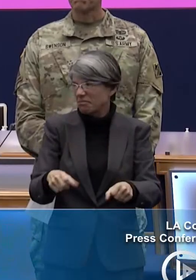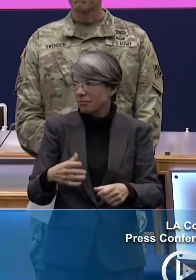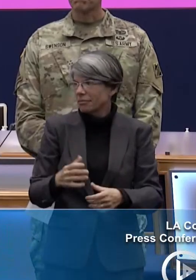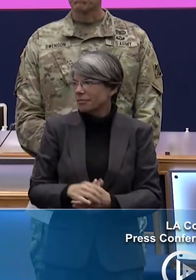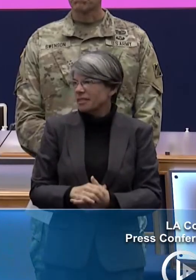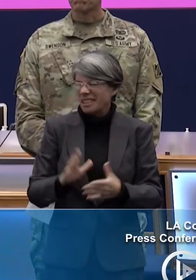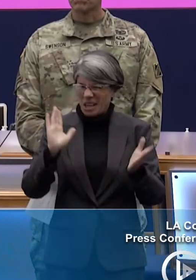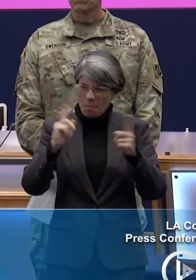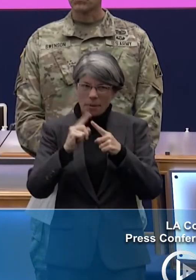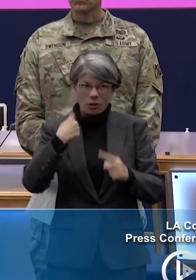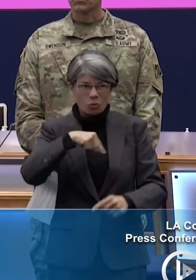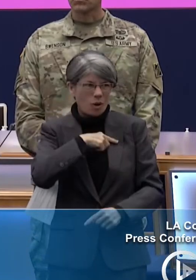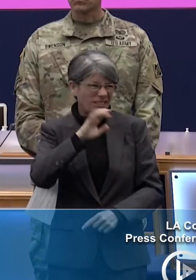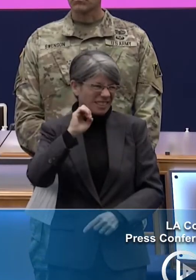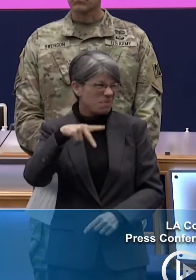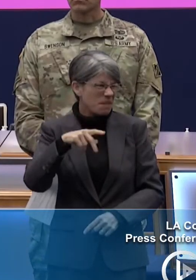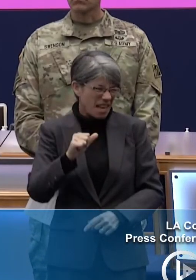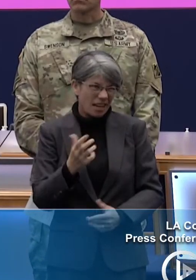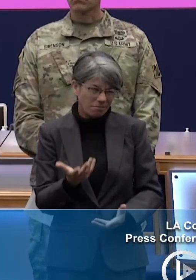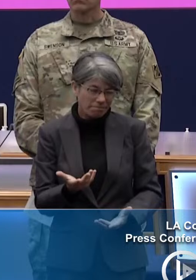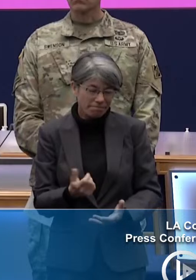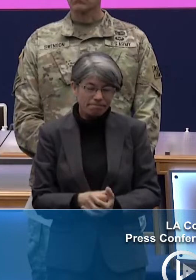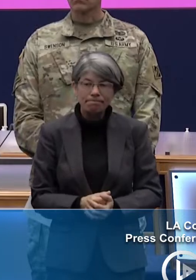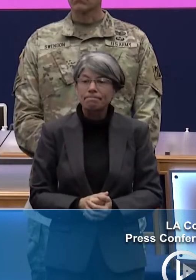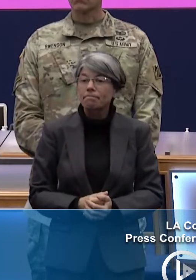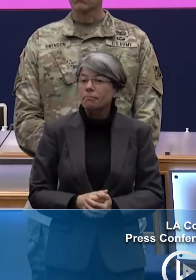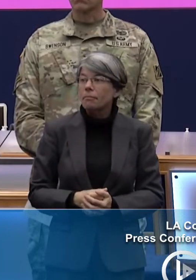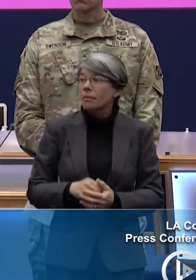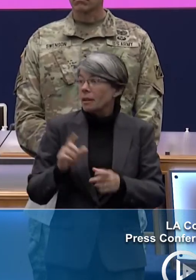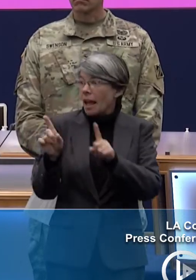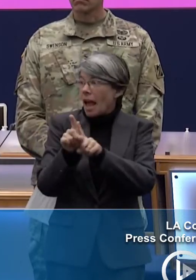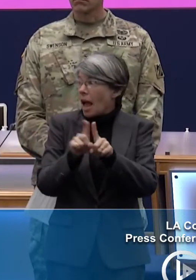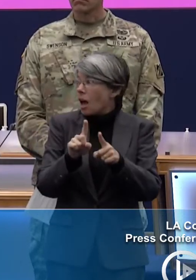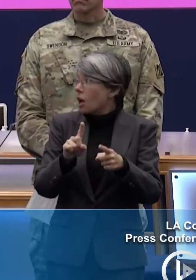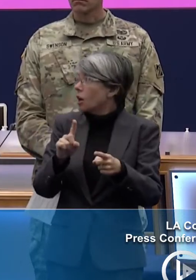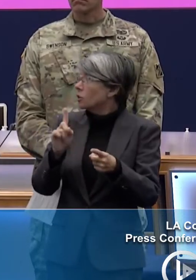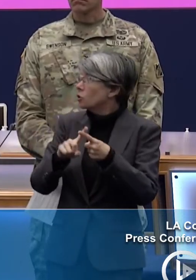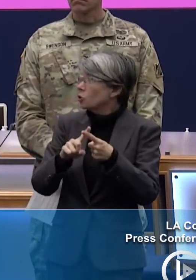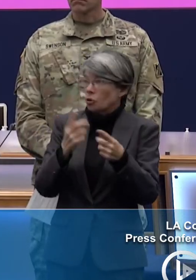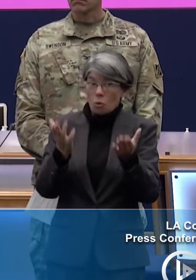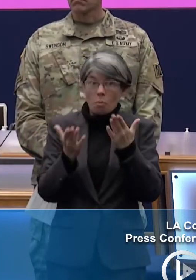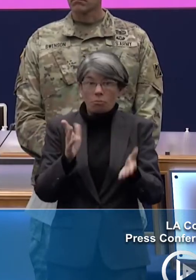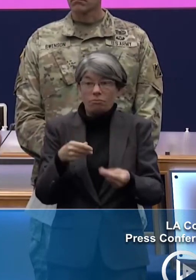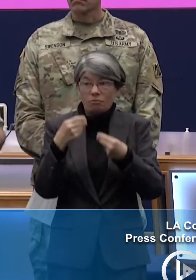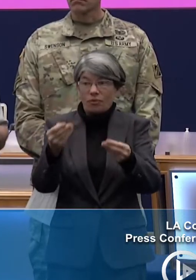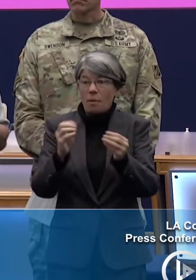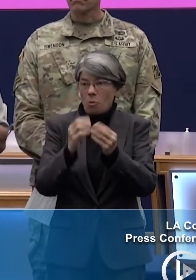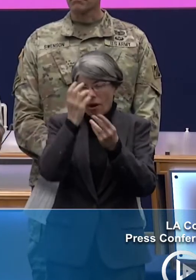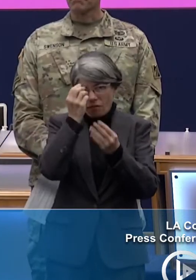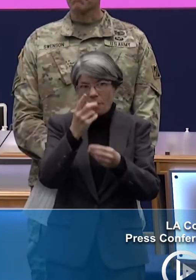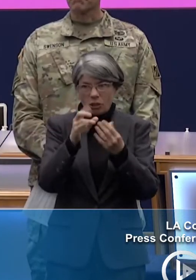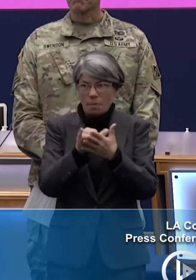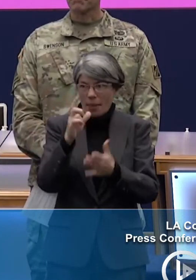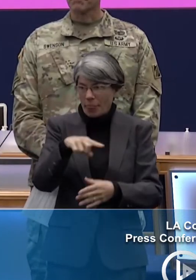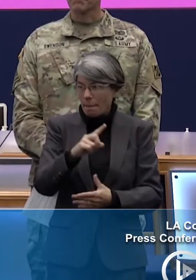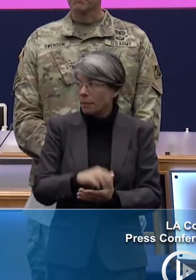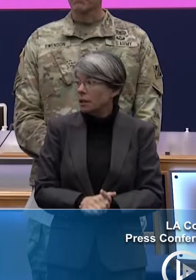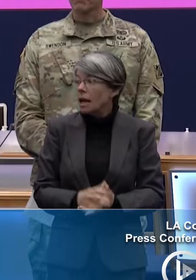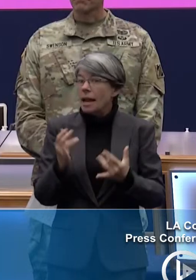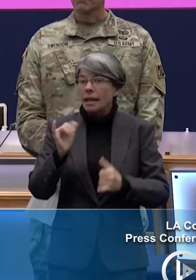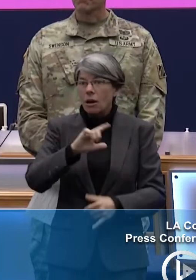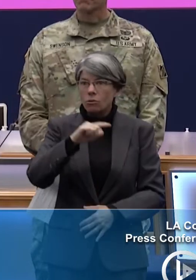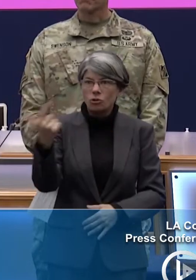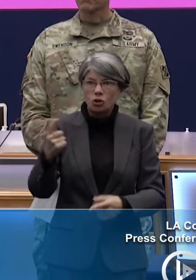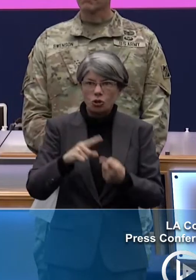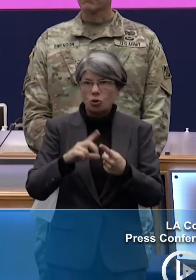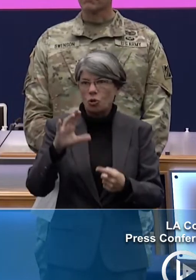difficulty than we are. And to perhaps provide a little more information on that, I'm going to pass it on